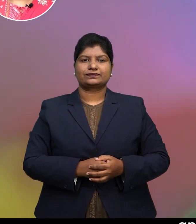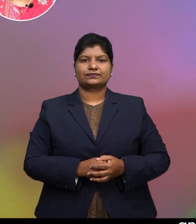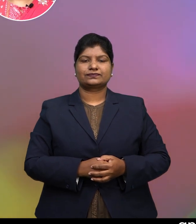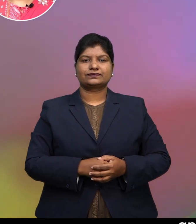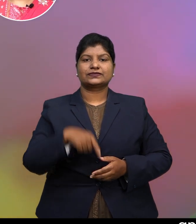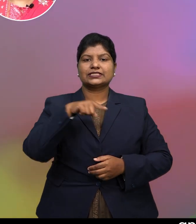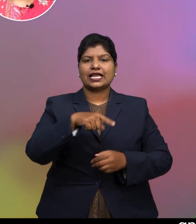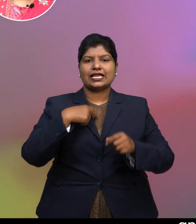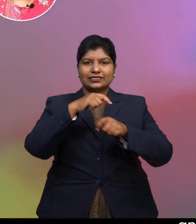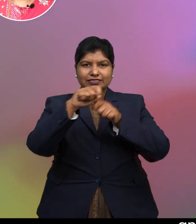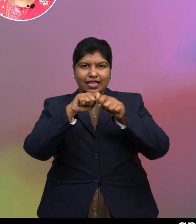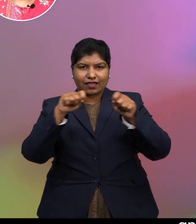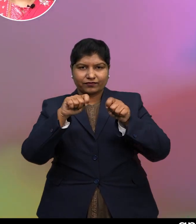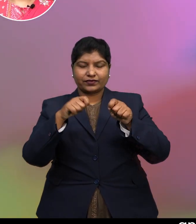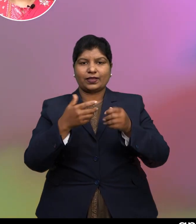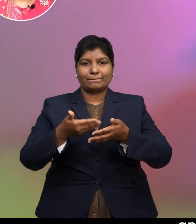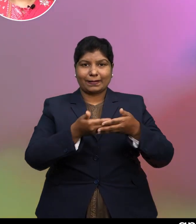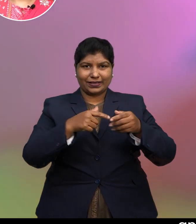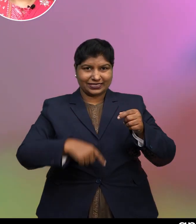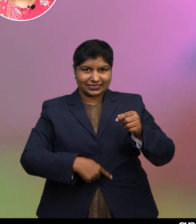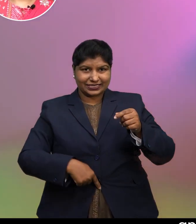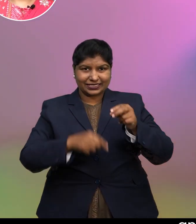and cut by the doctor.